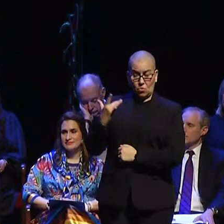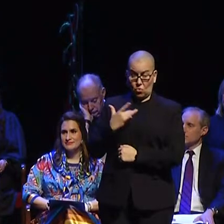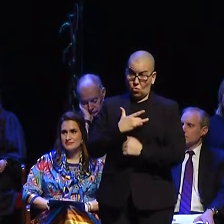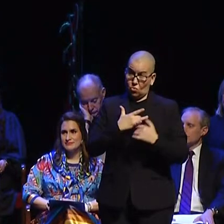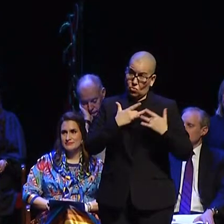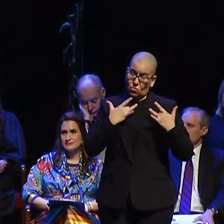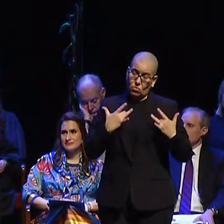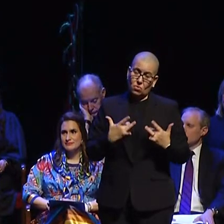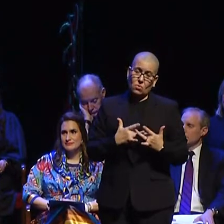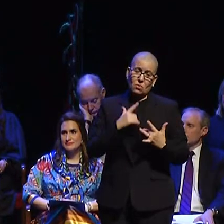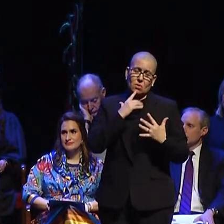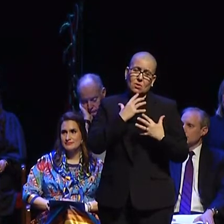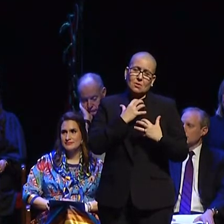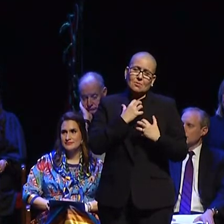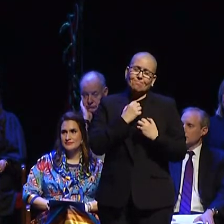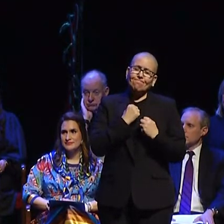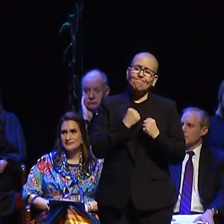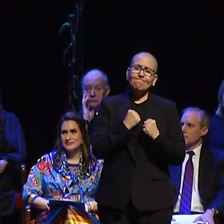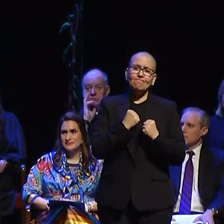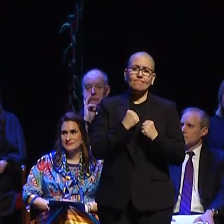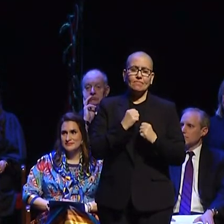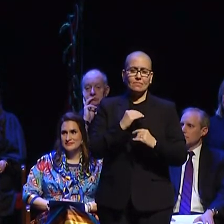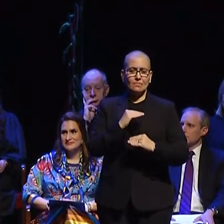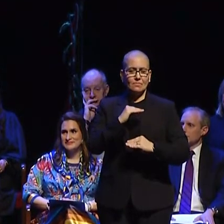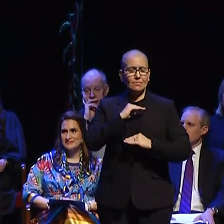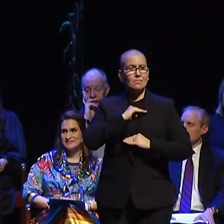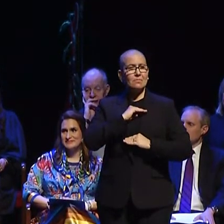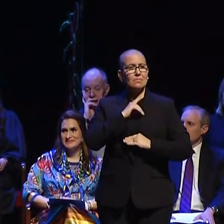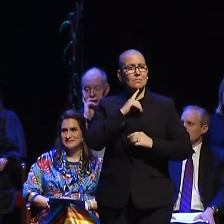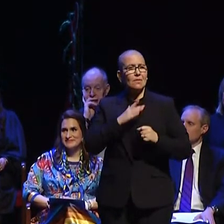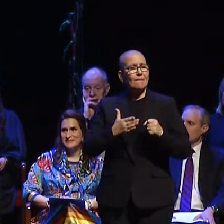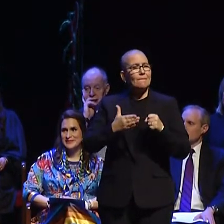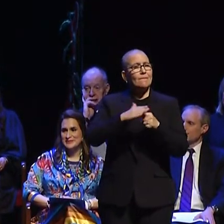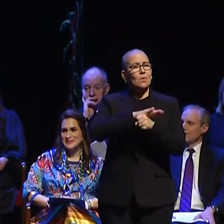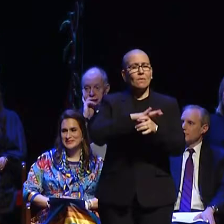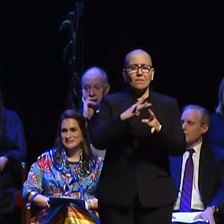content, and rightly guided. Ameen.